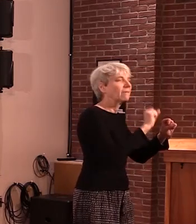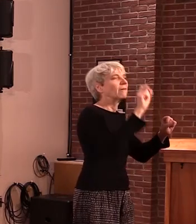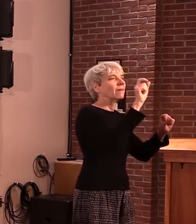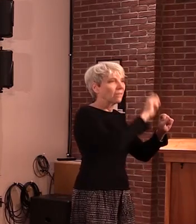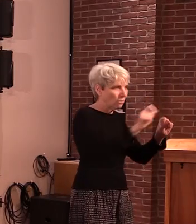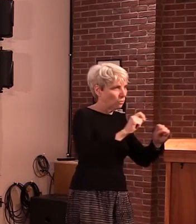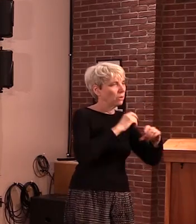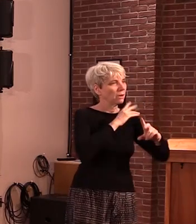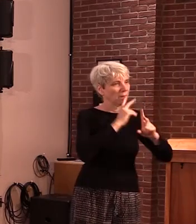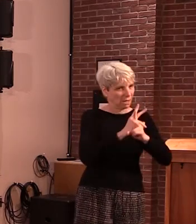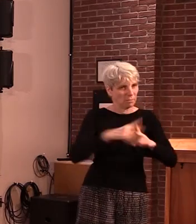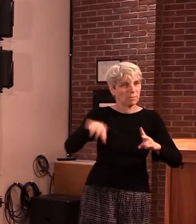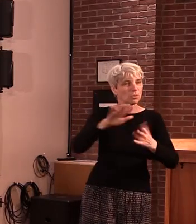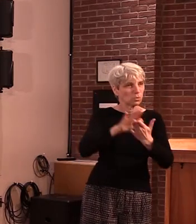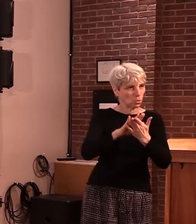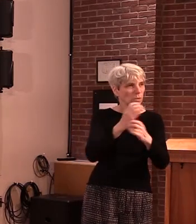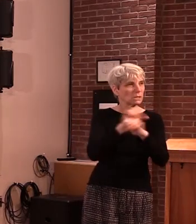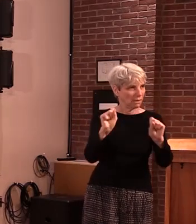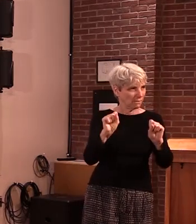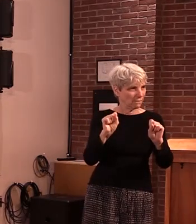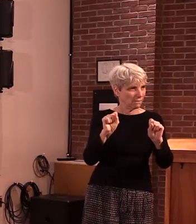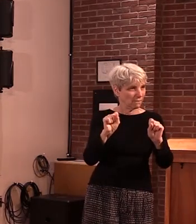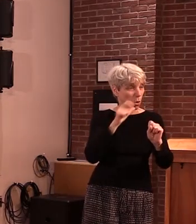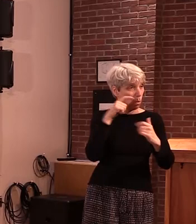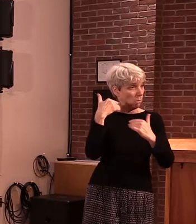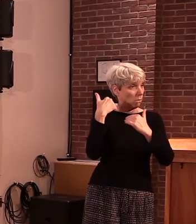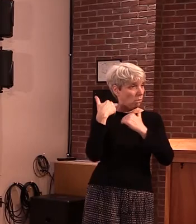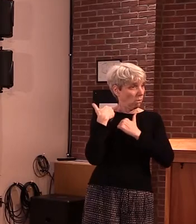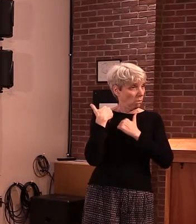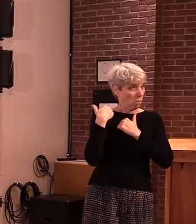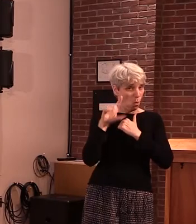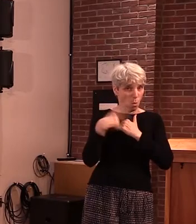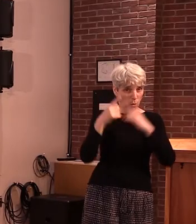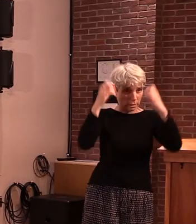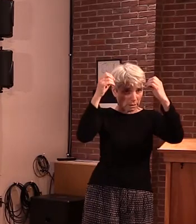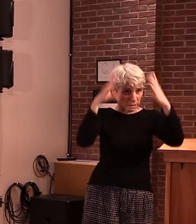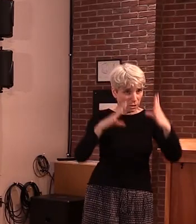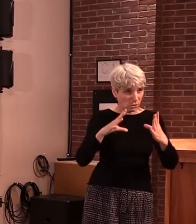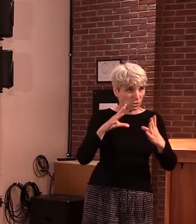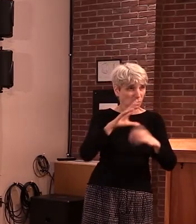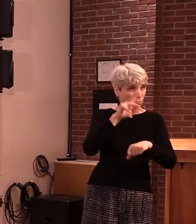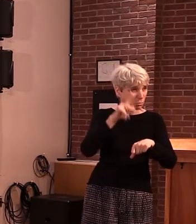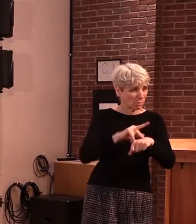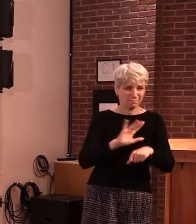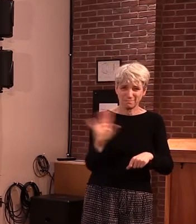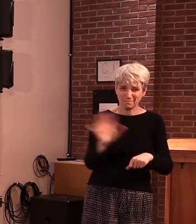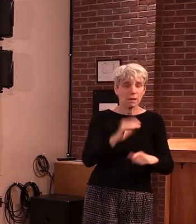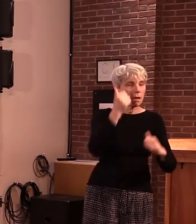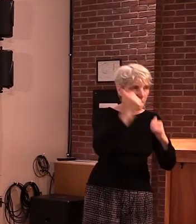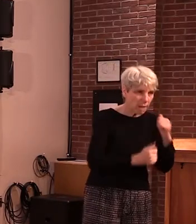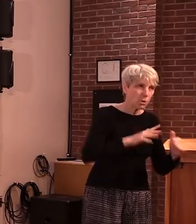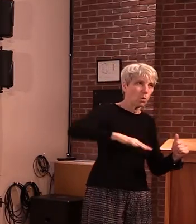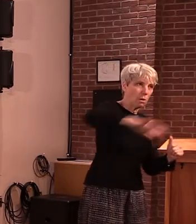school administrators. To safely reopen our schools, everyone must wear a mask and do their part.